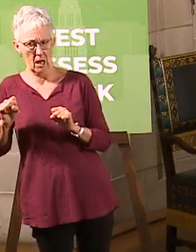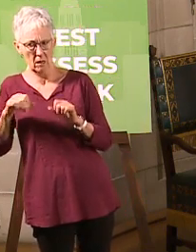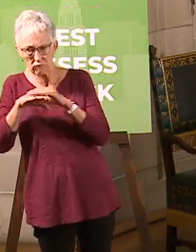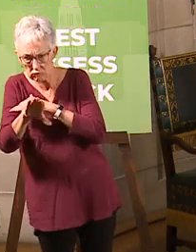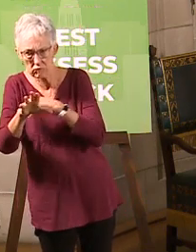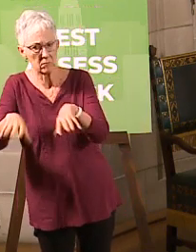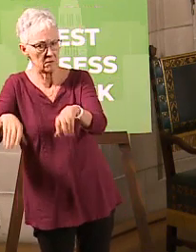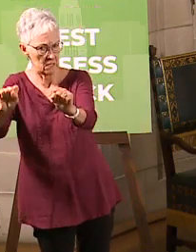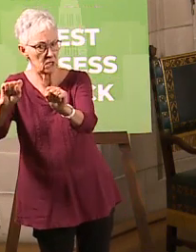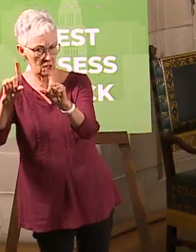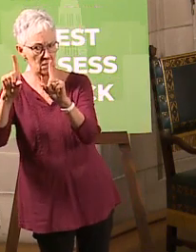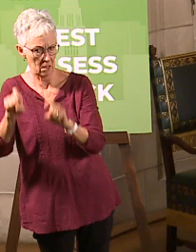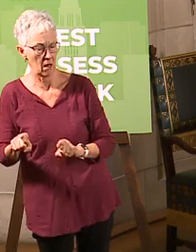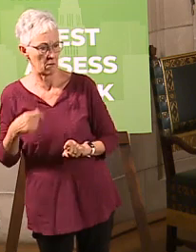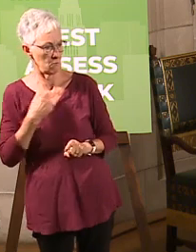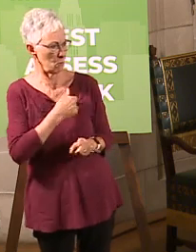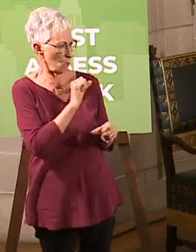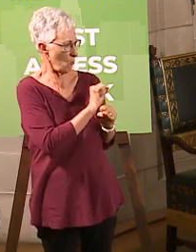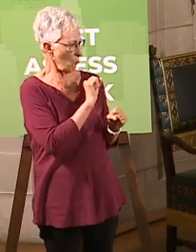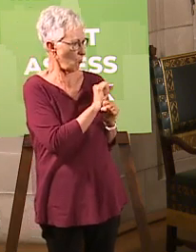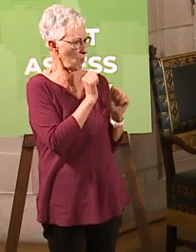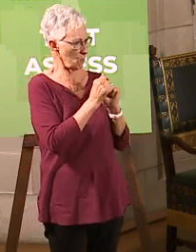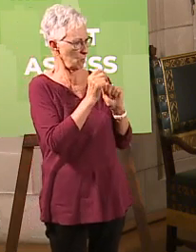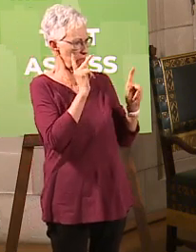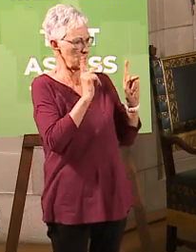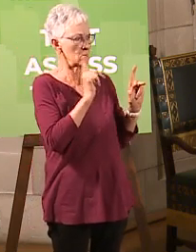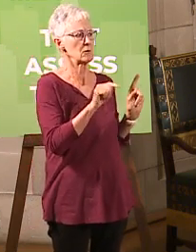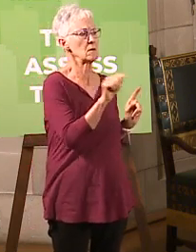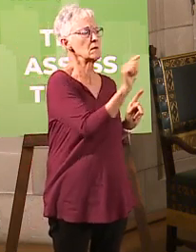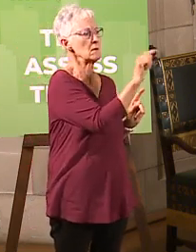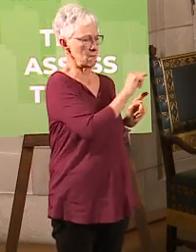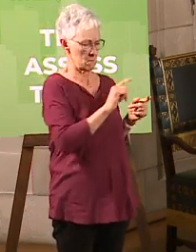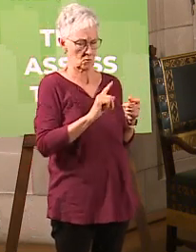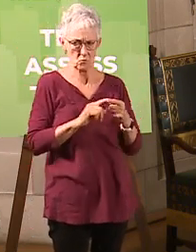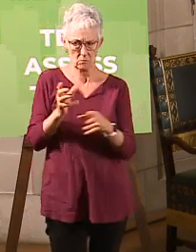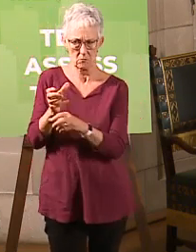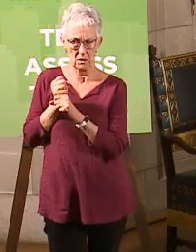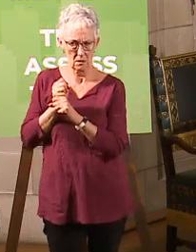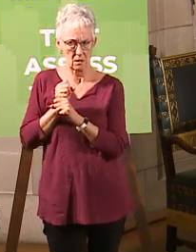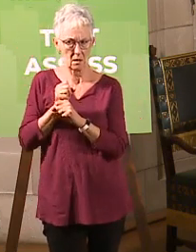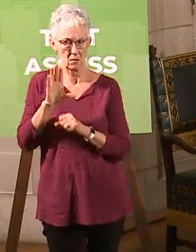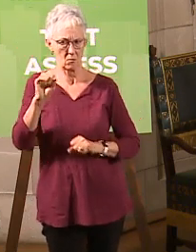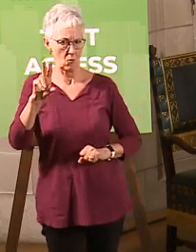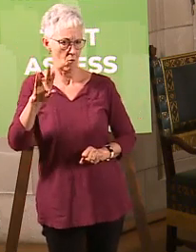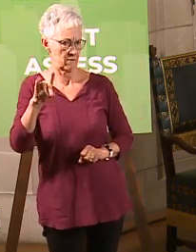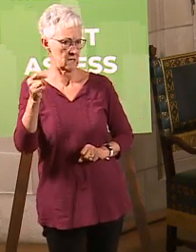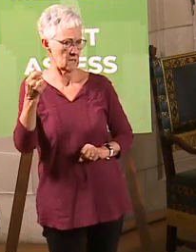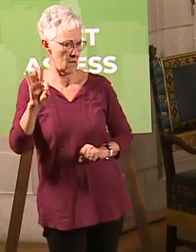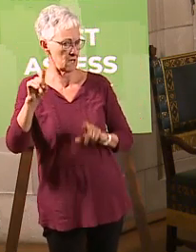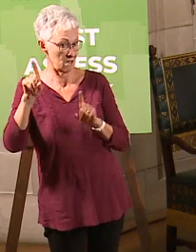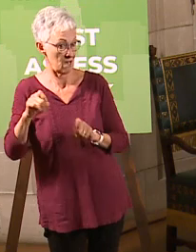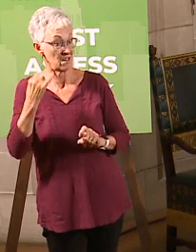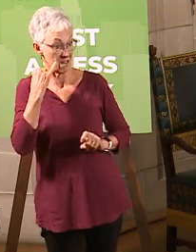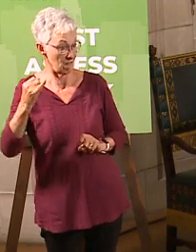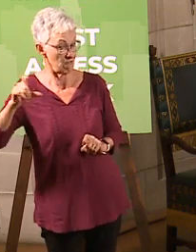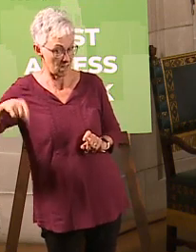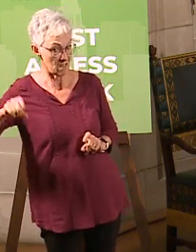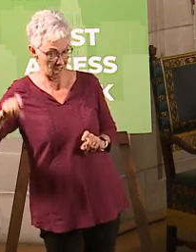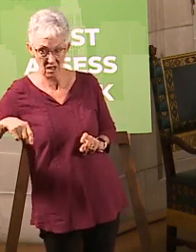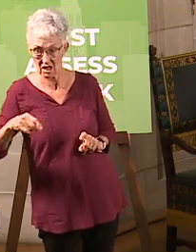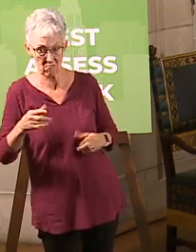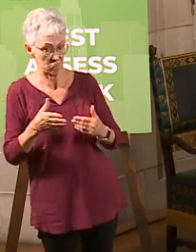charge for this test, and nor is the care that's associated with having coronavirus going to be charged either. Again, no one has to